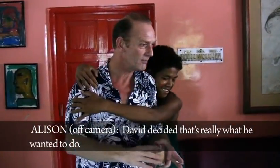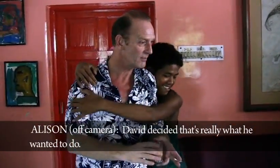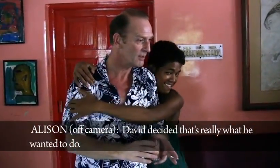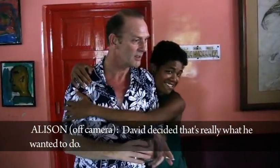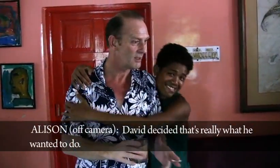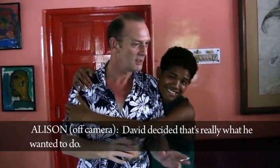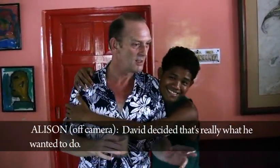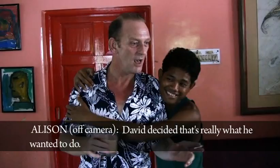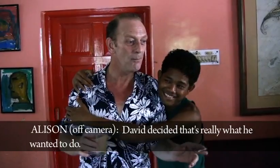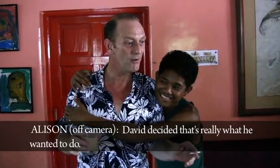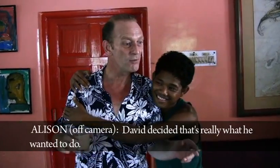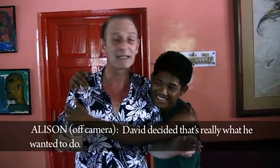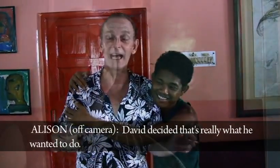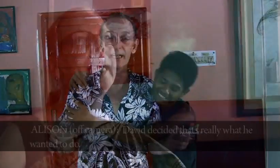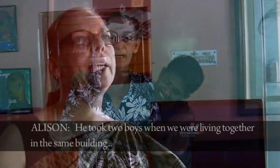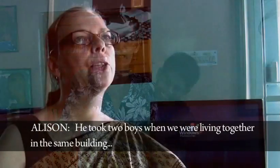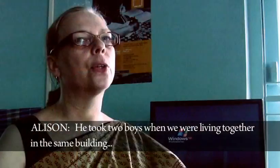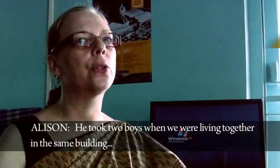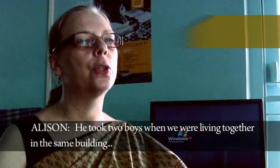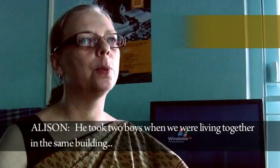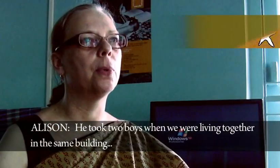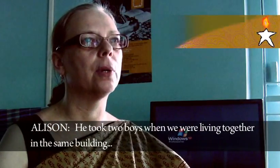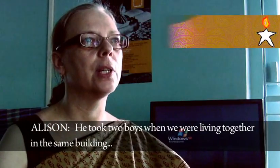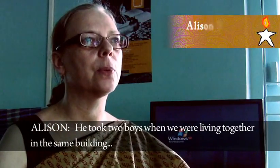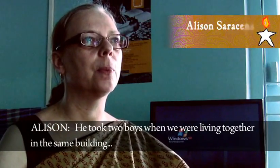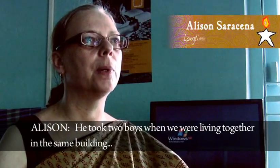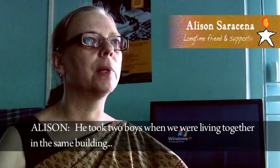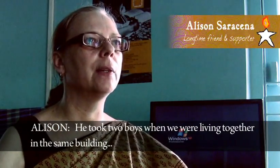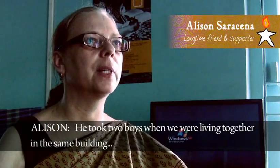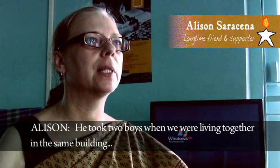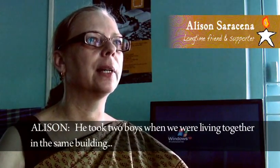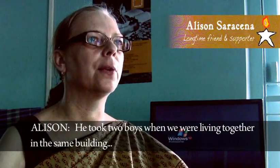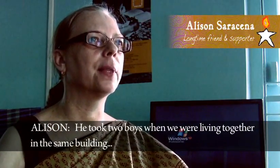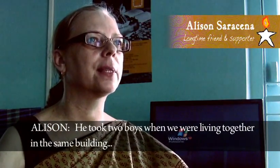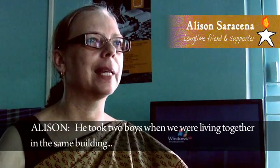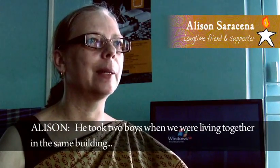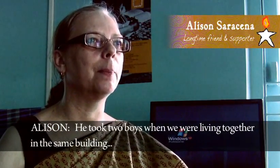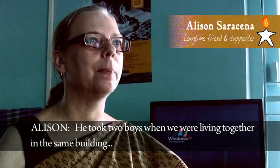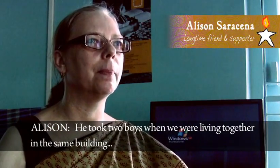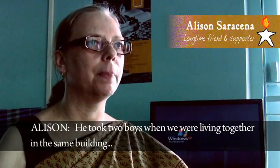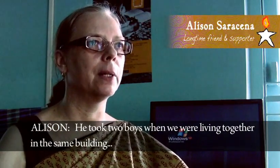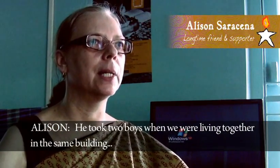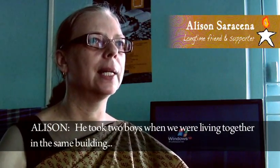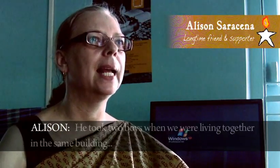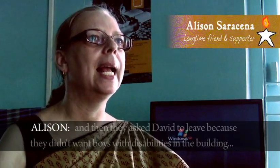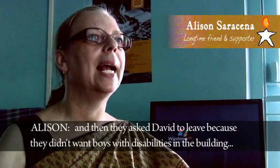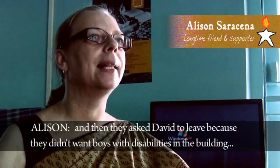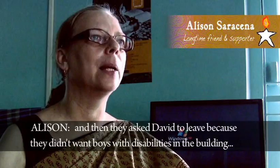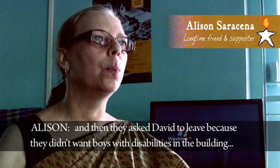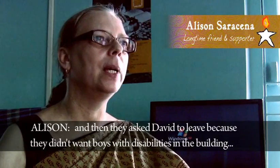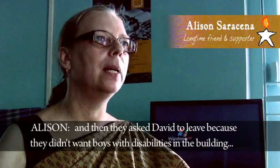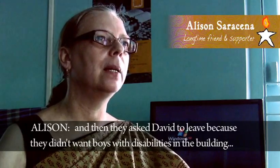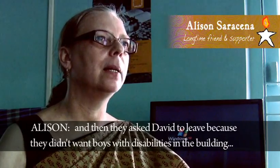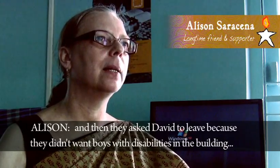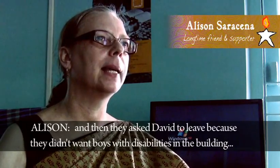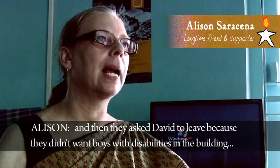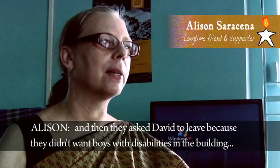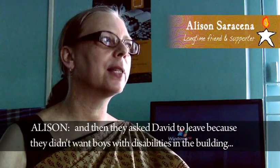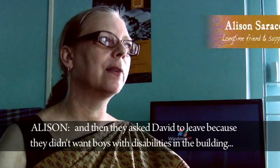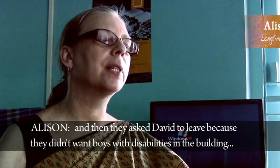do. He took two boys when we were living together in the same building, and then they asked David to leave